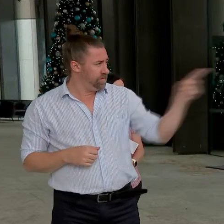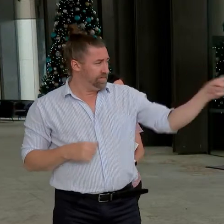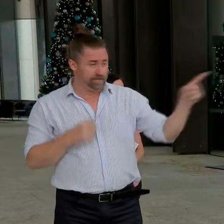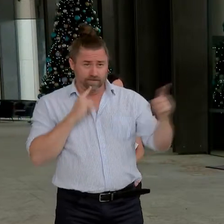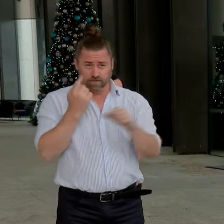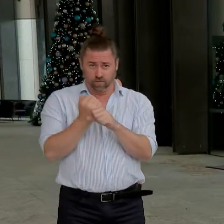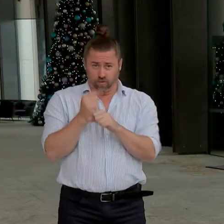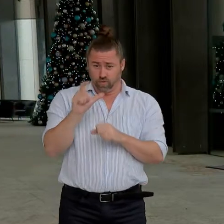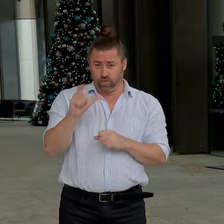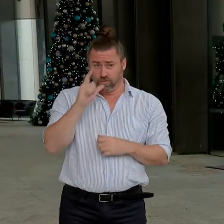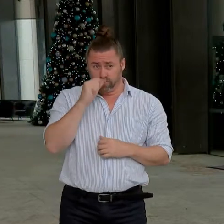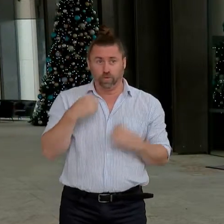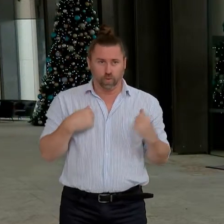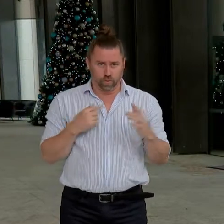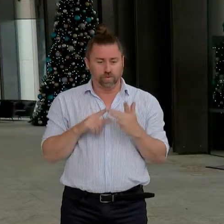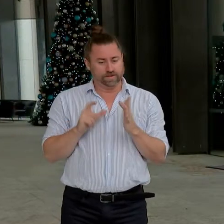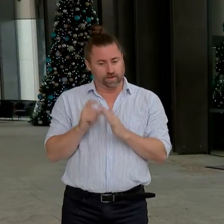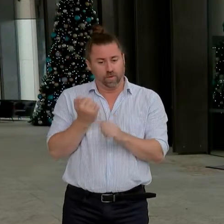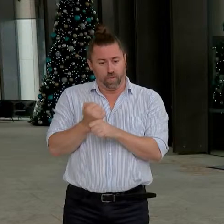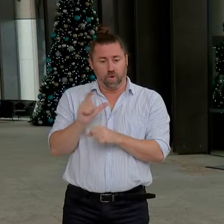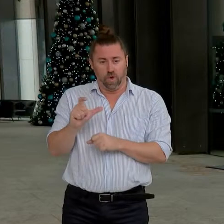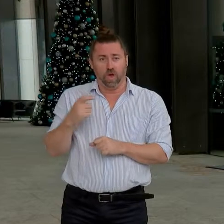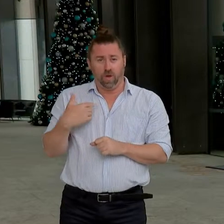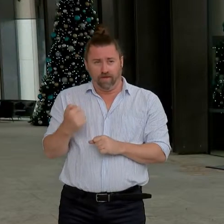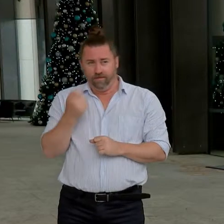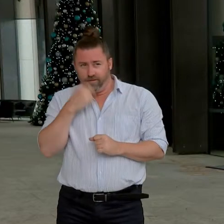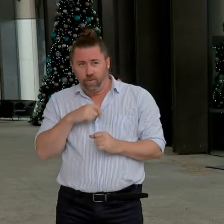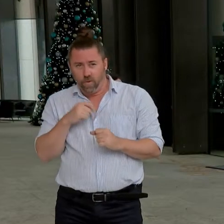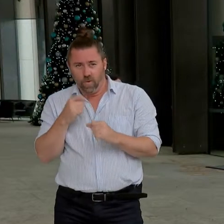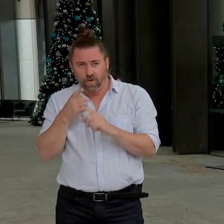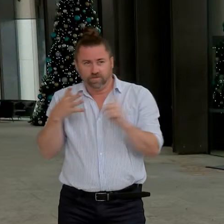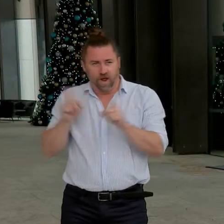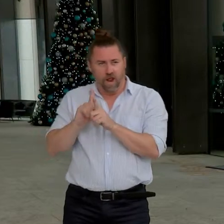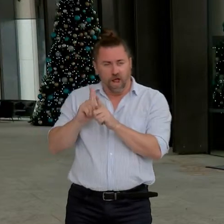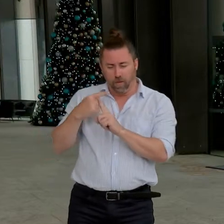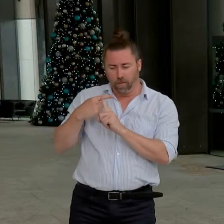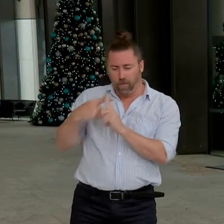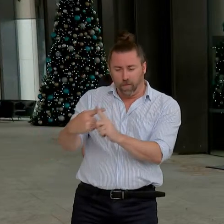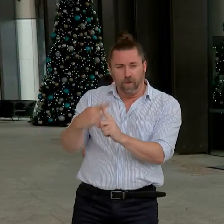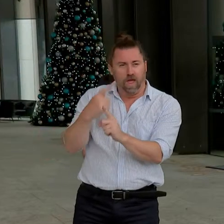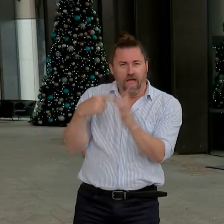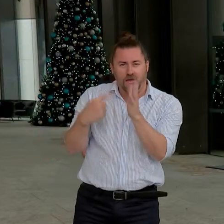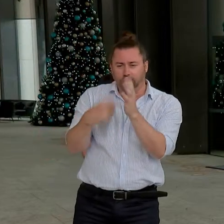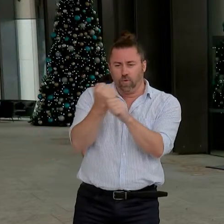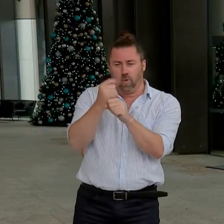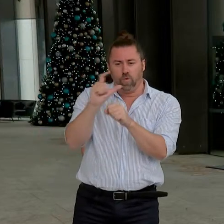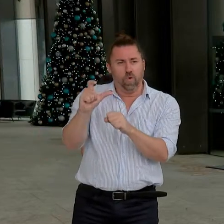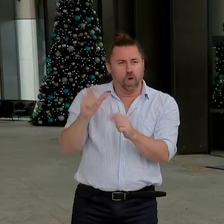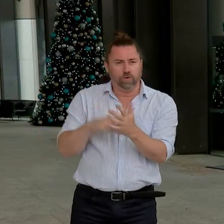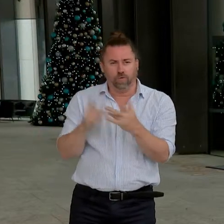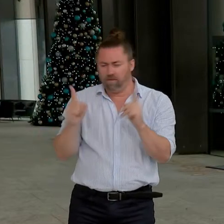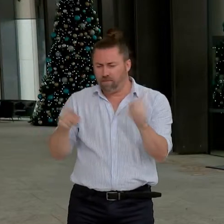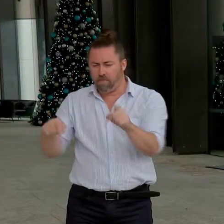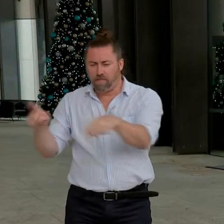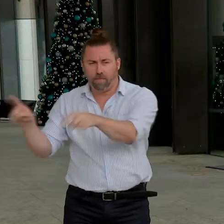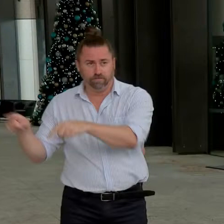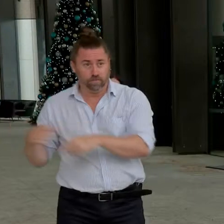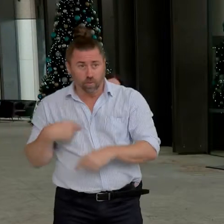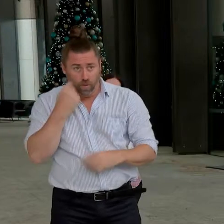We've run in particular targeted operations on the Gold Coast previously, and certainly we'll do it again if we need to.